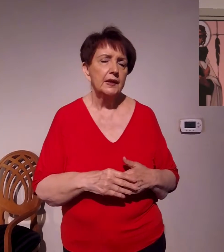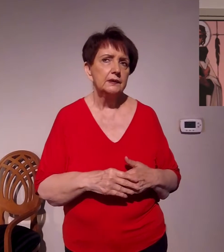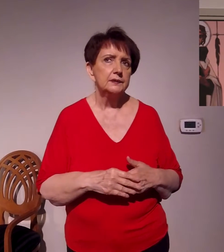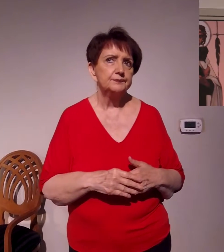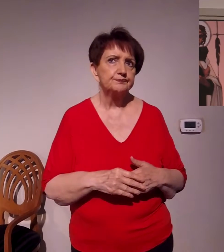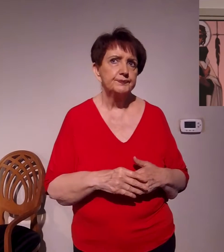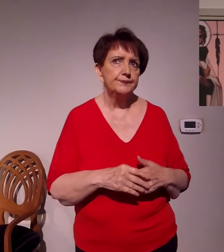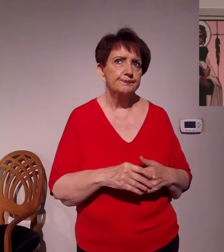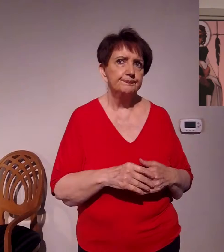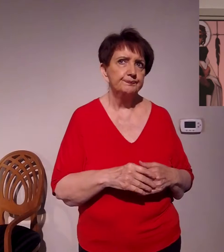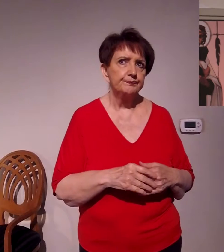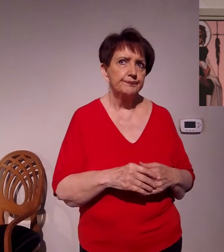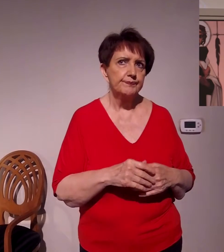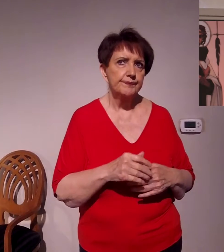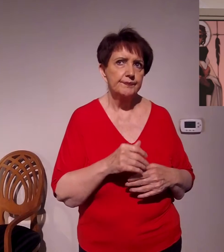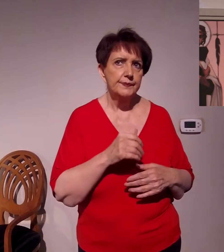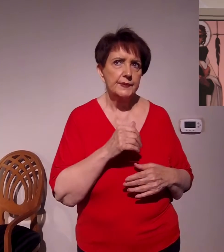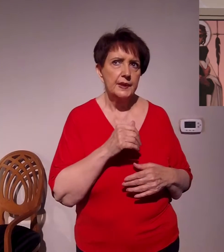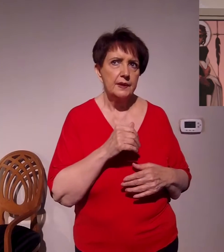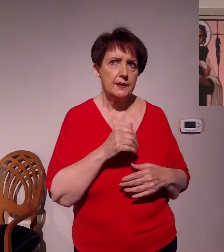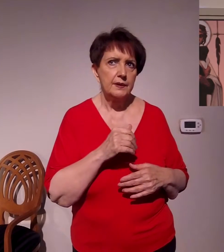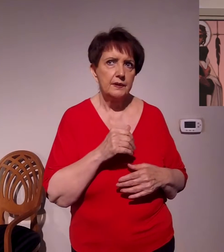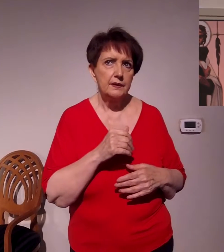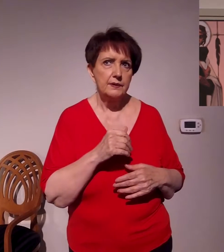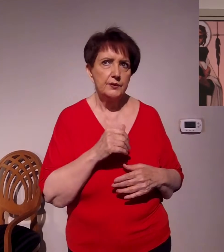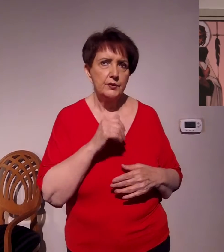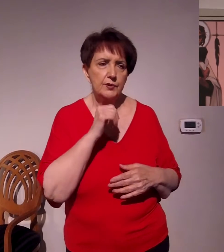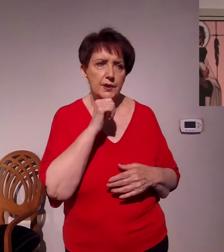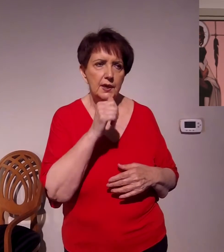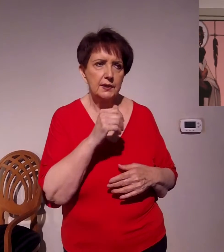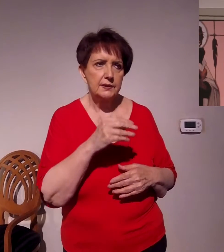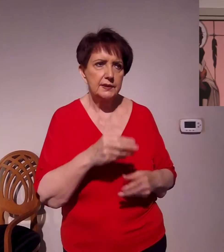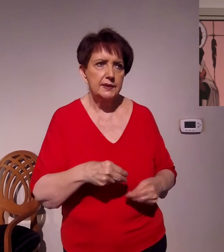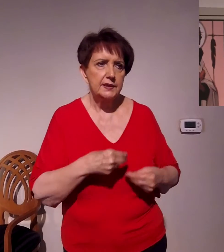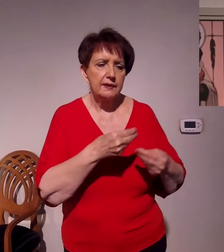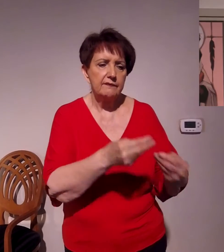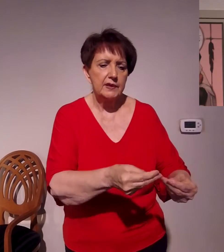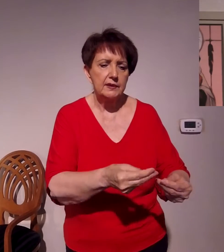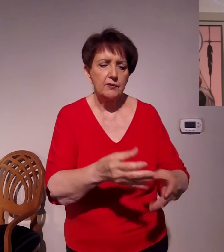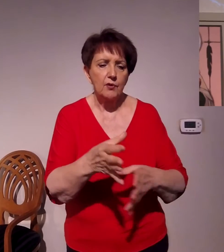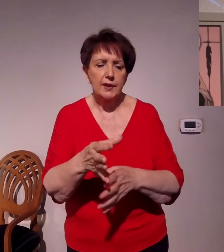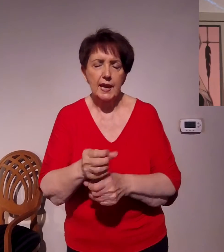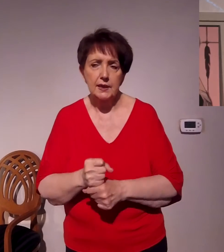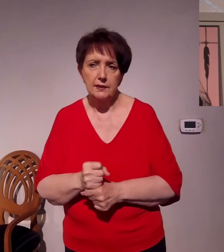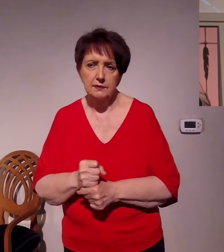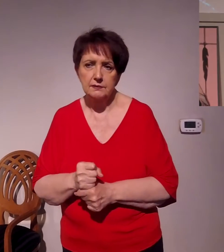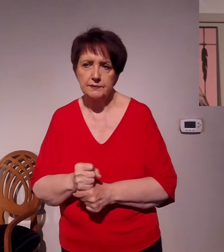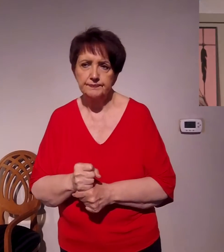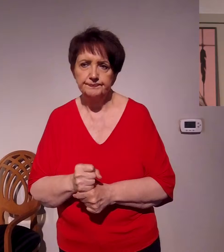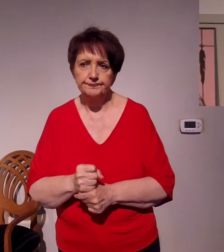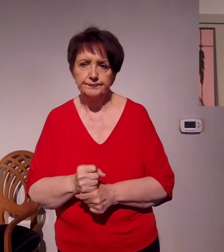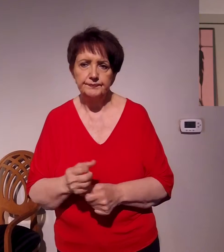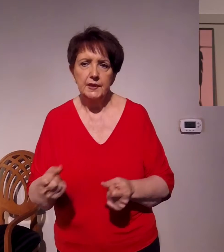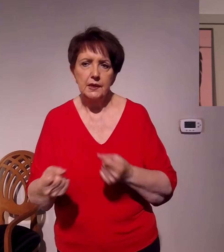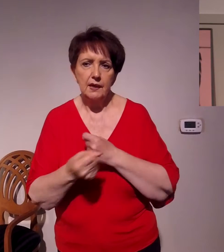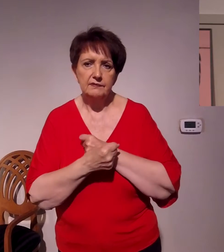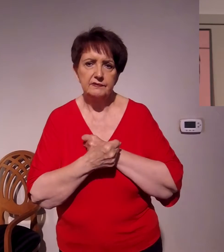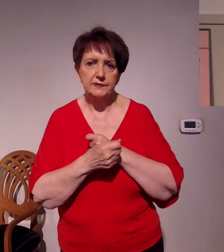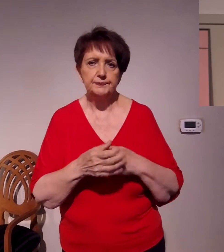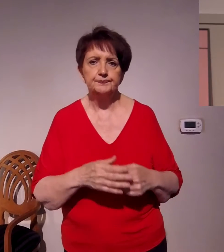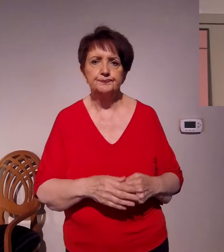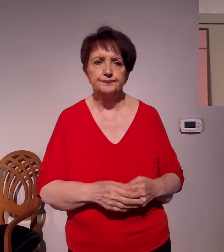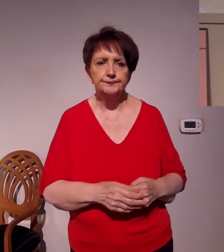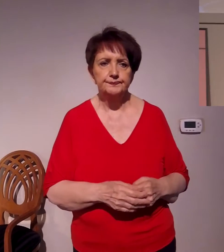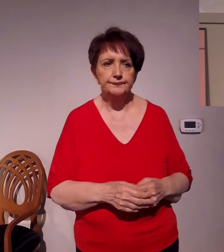there's not been this free-flowing givingness or receivingness of love,